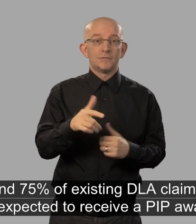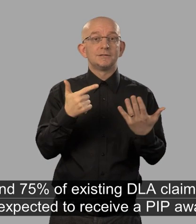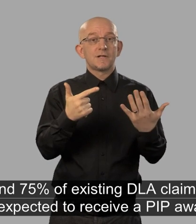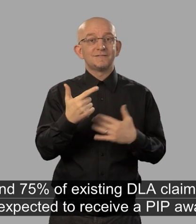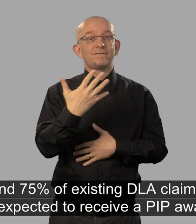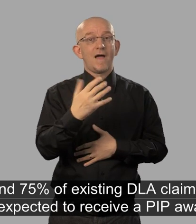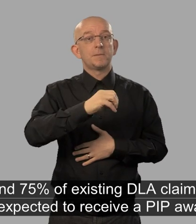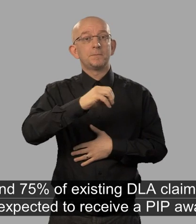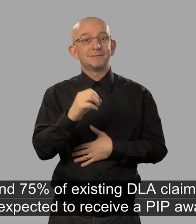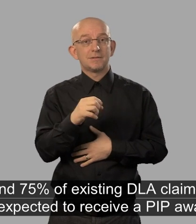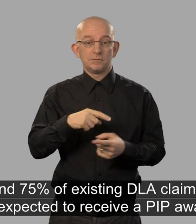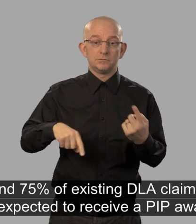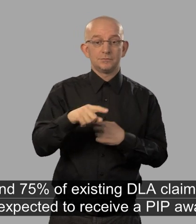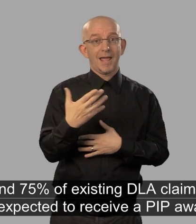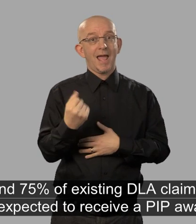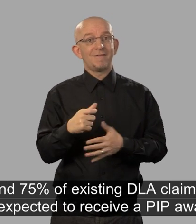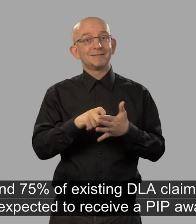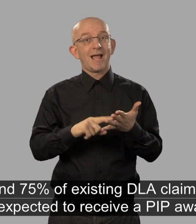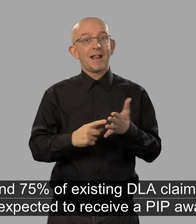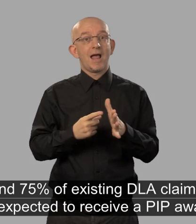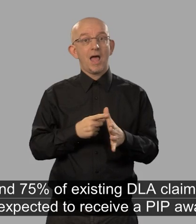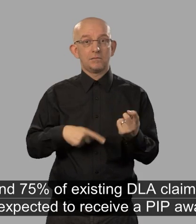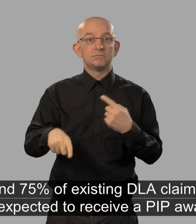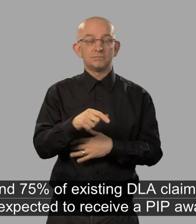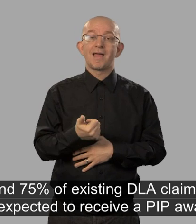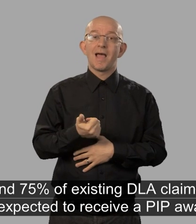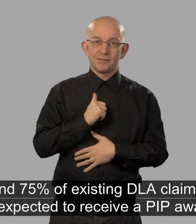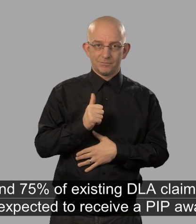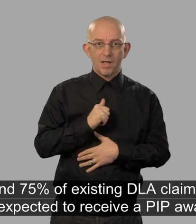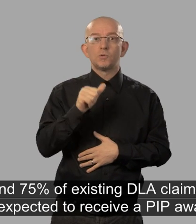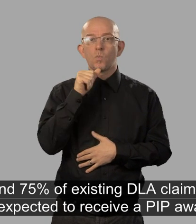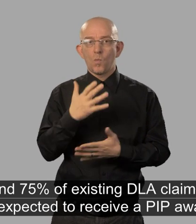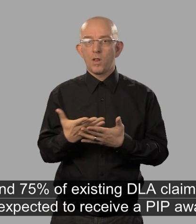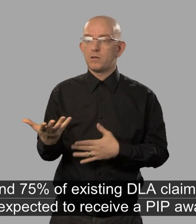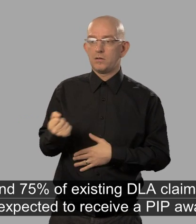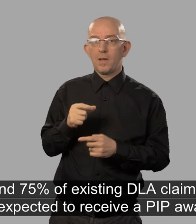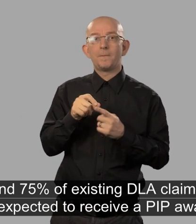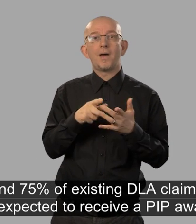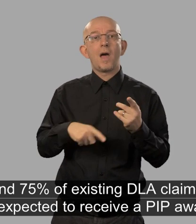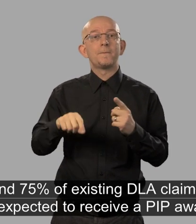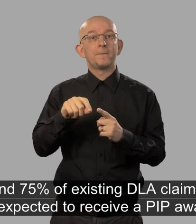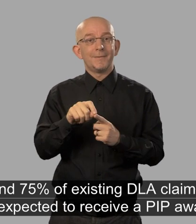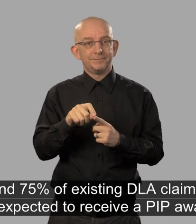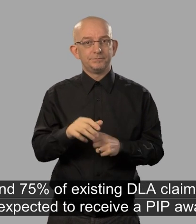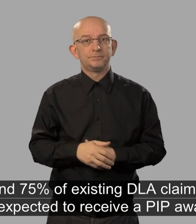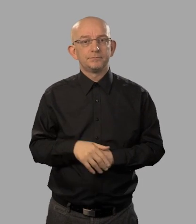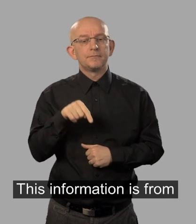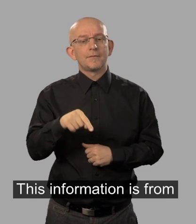Around 75% of existing DLA claimants are expected to receive a PIP award.